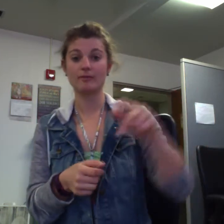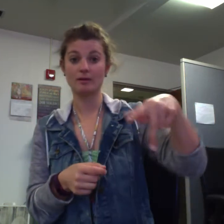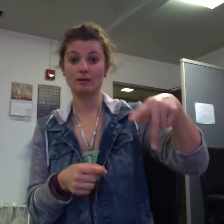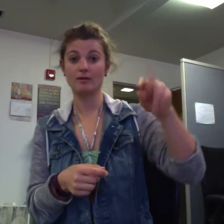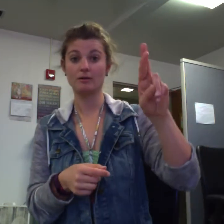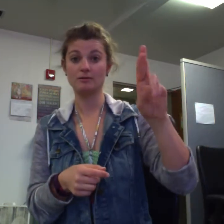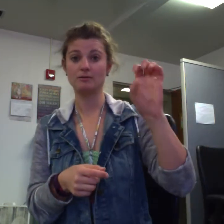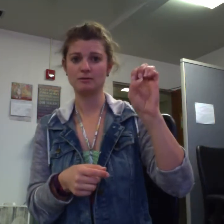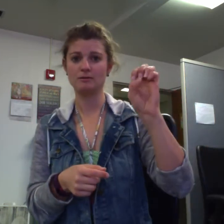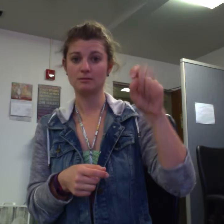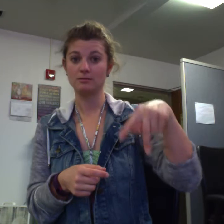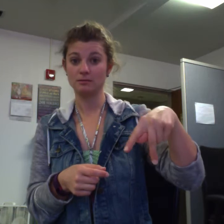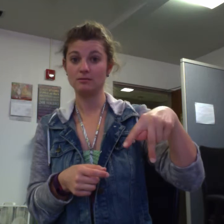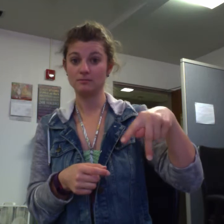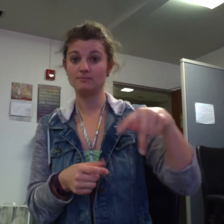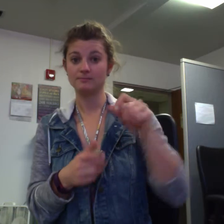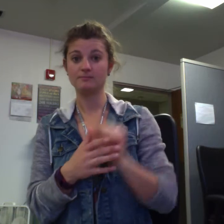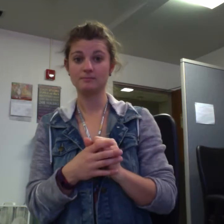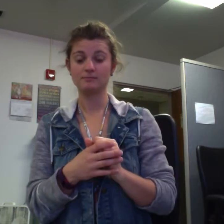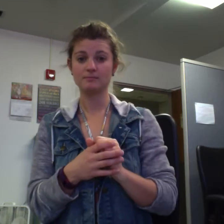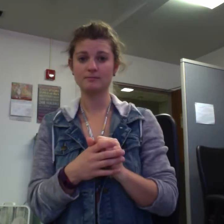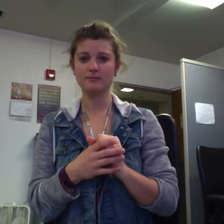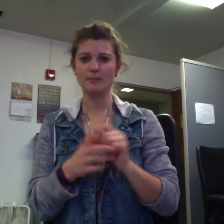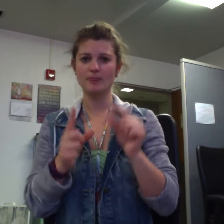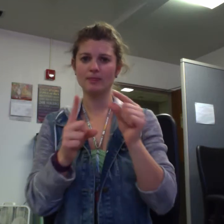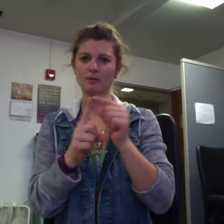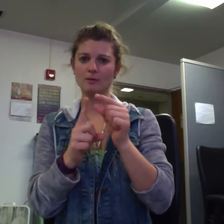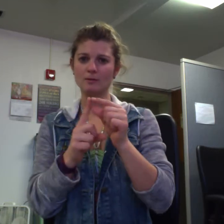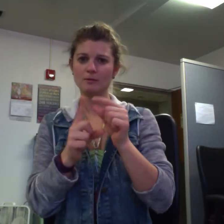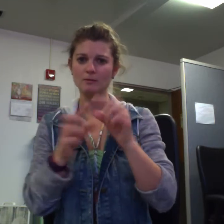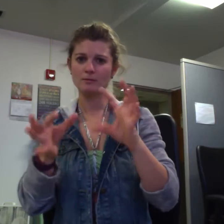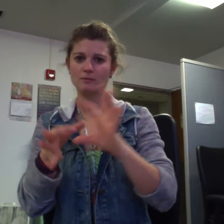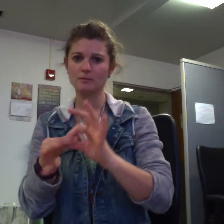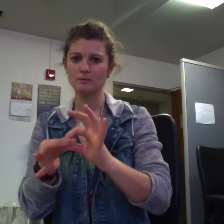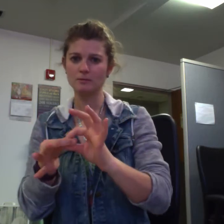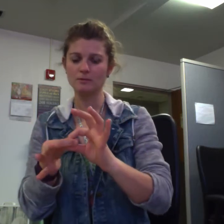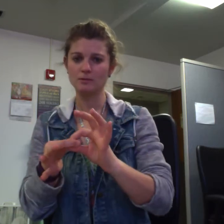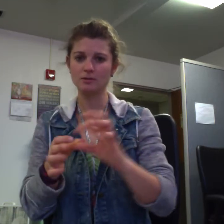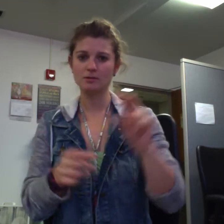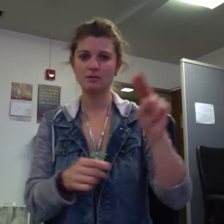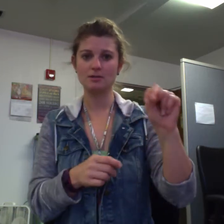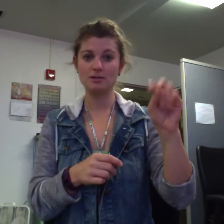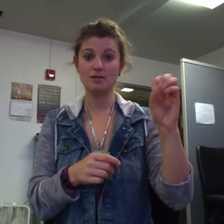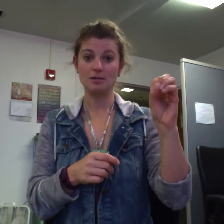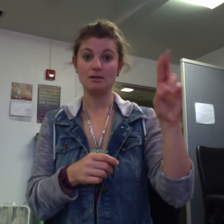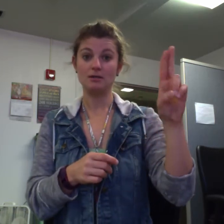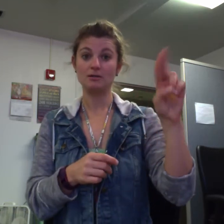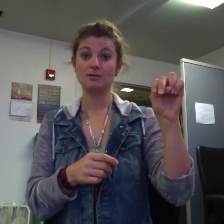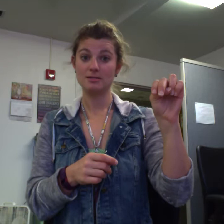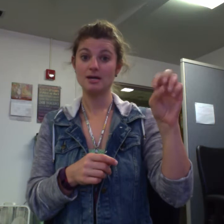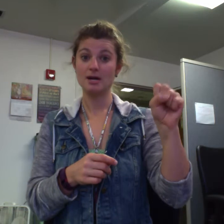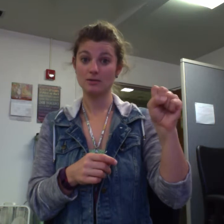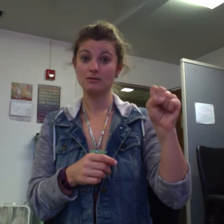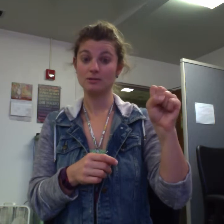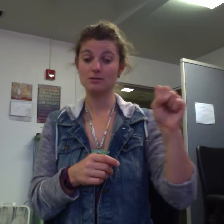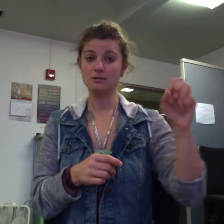So prepositions are special words that link nouns, pronouns, and phrases to a sentence. Prepositions